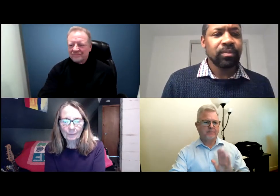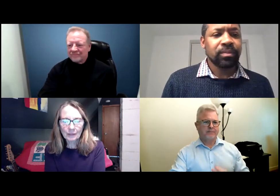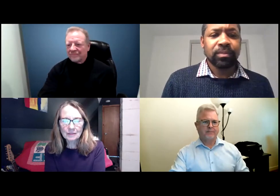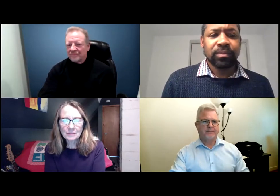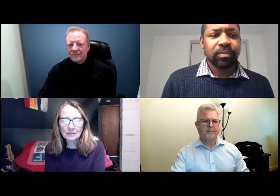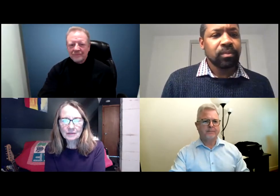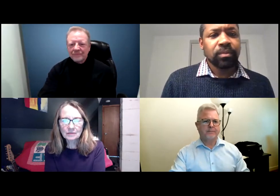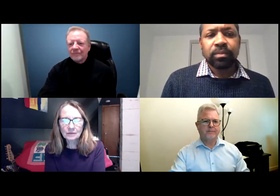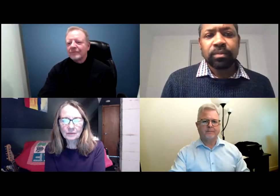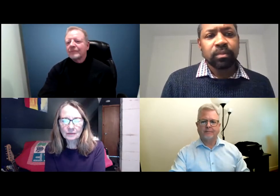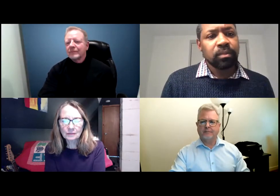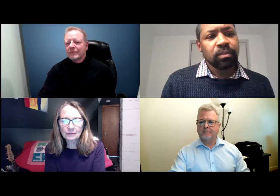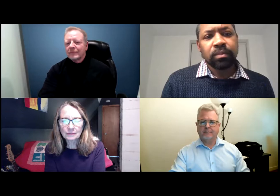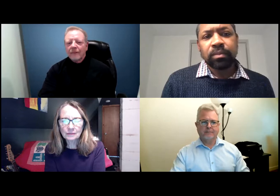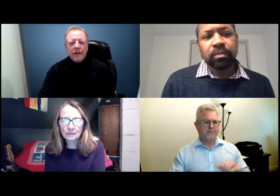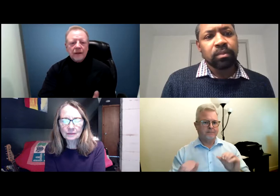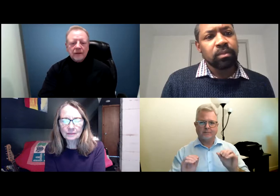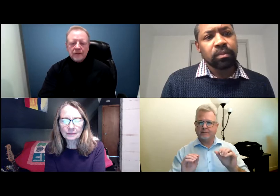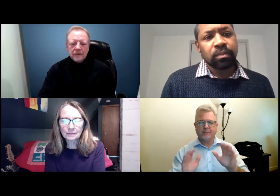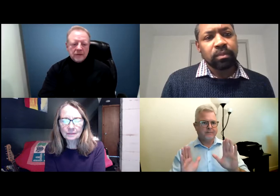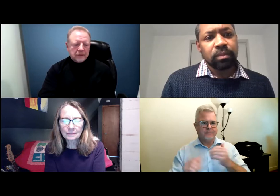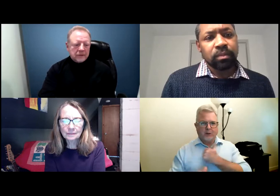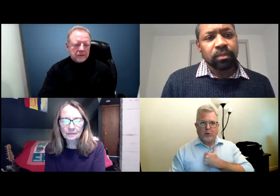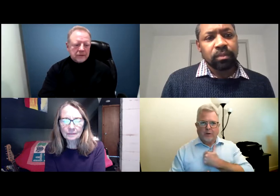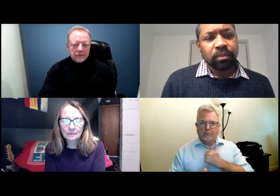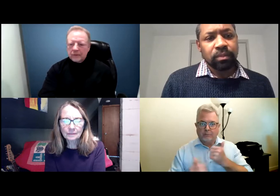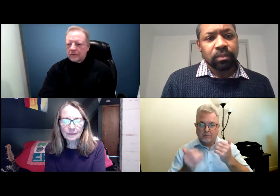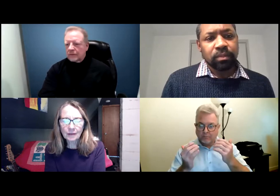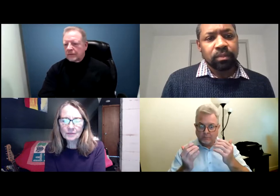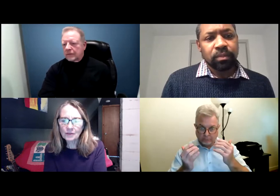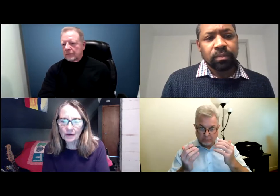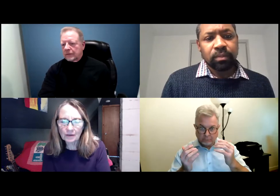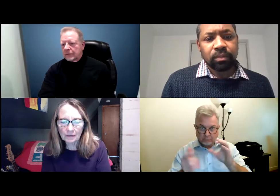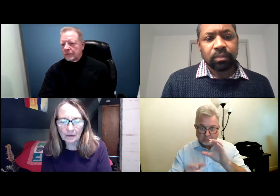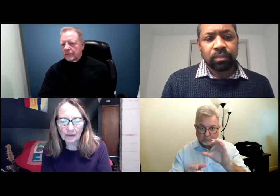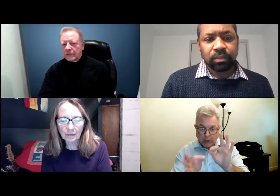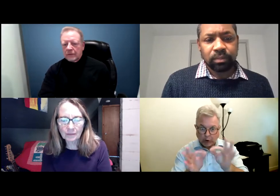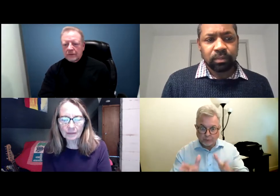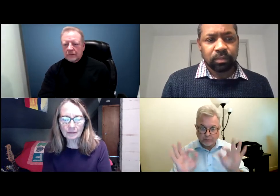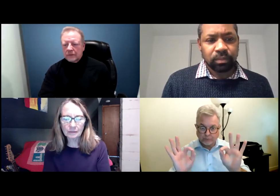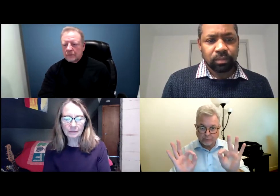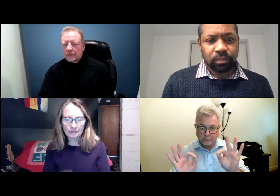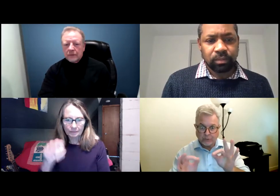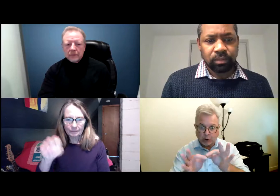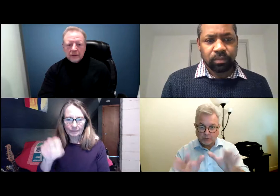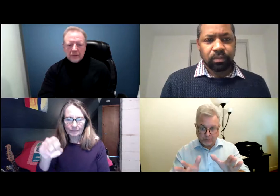I can't see myself. Oh, well. Wait a minute. I'm sorry. I'm gonna.